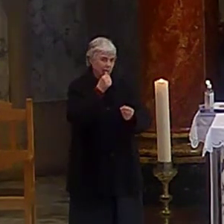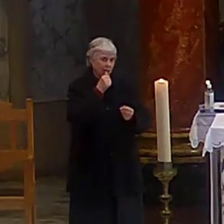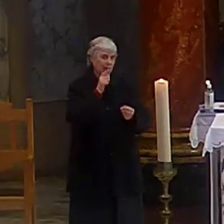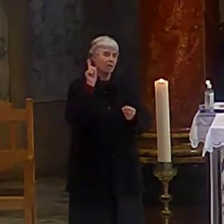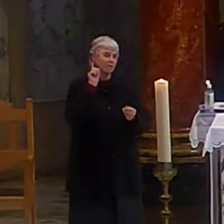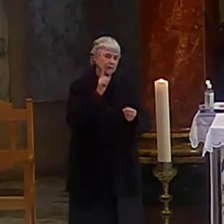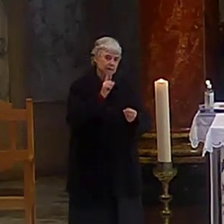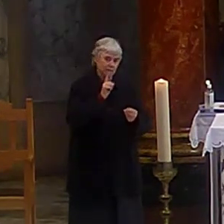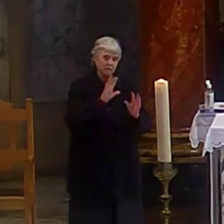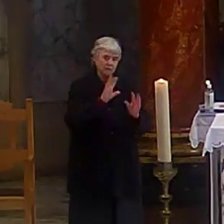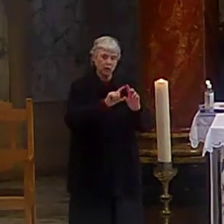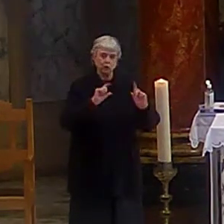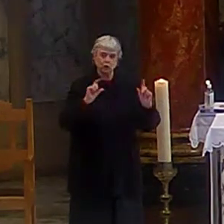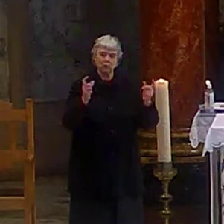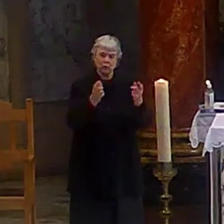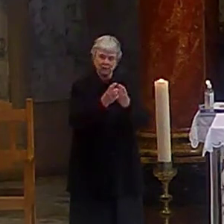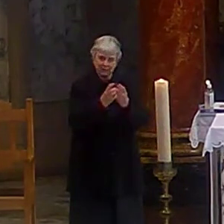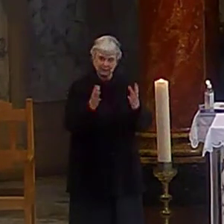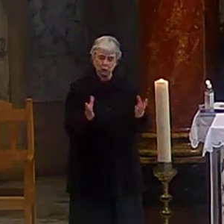deaf community